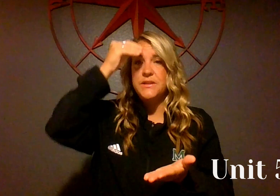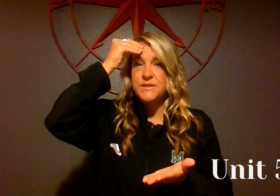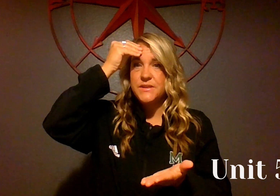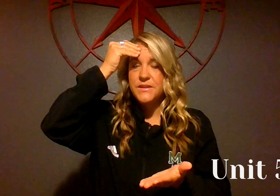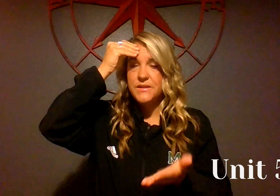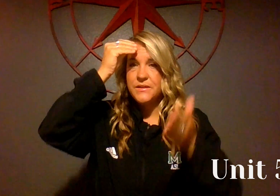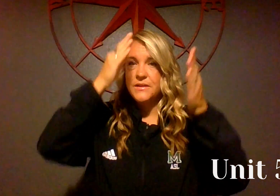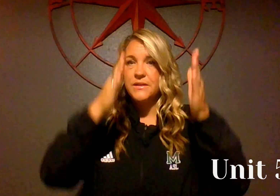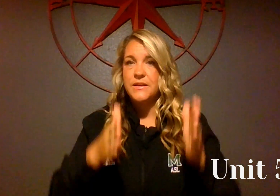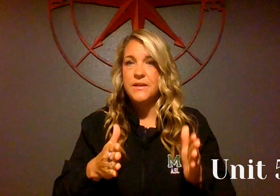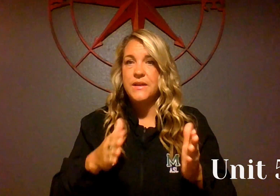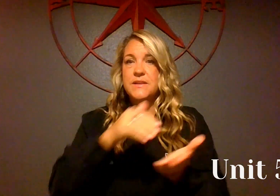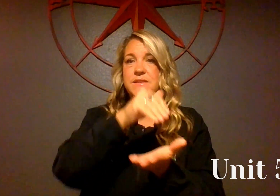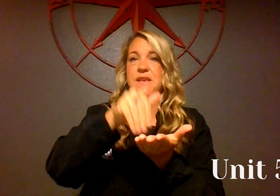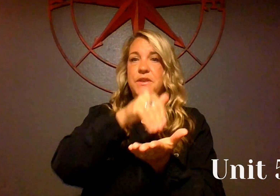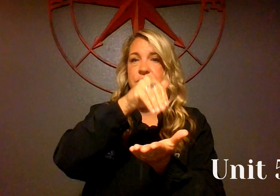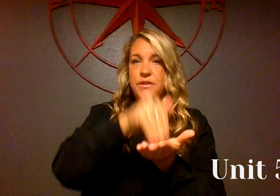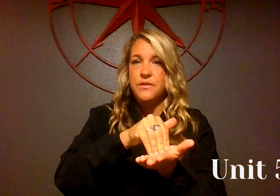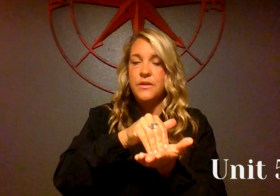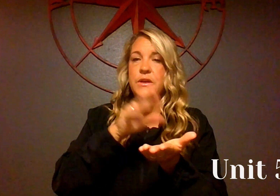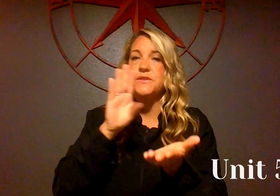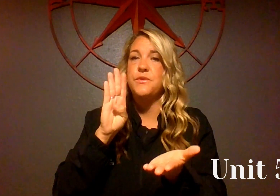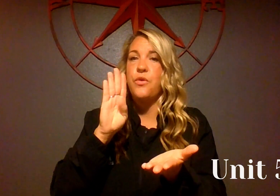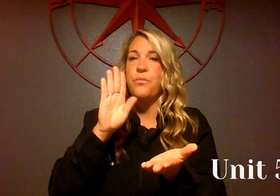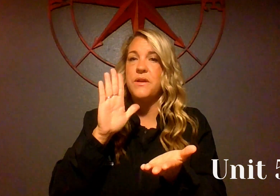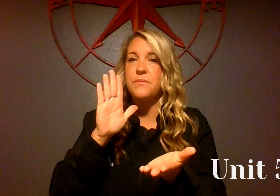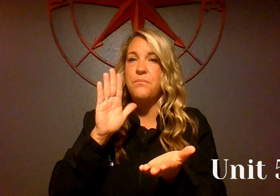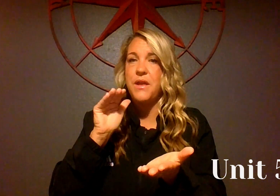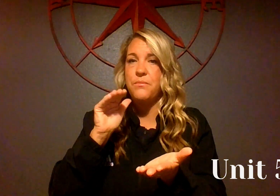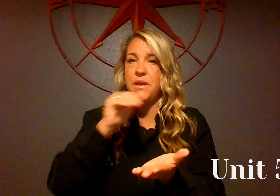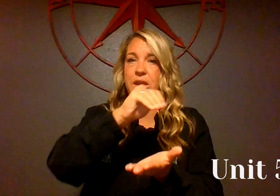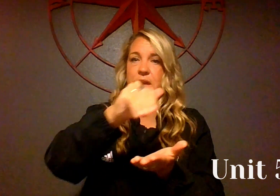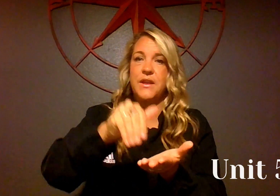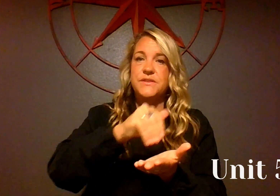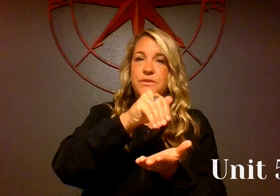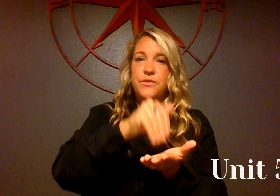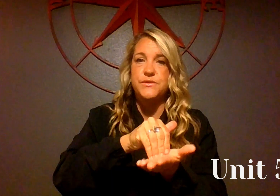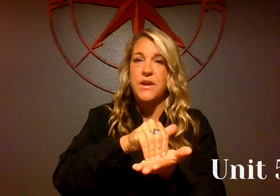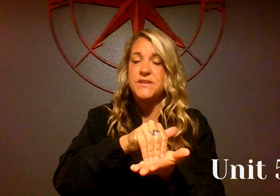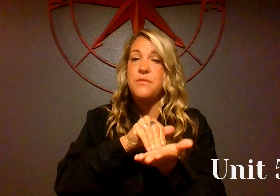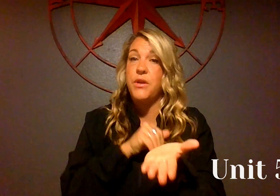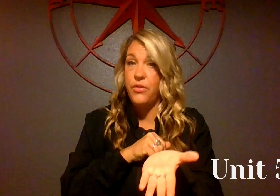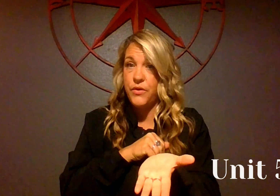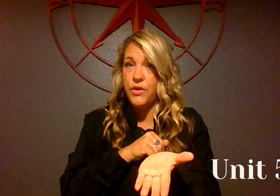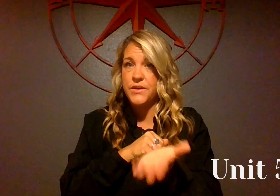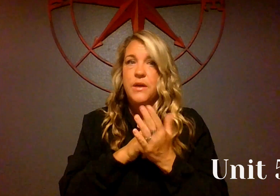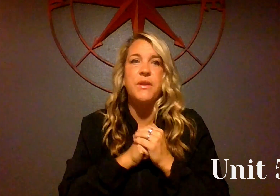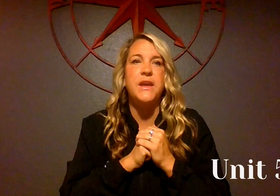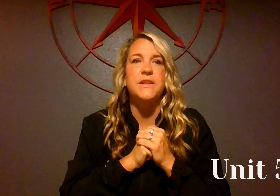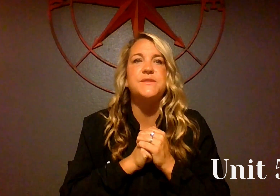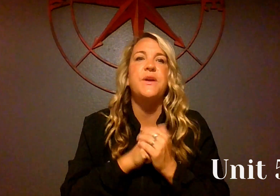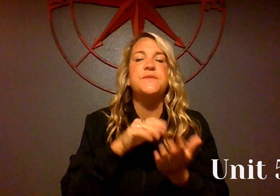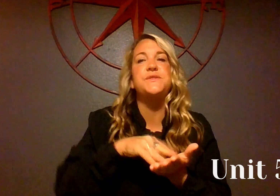Student center. So an open bent B and it circles right to the middle of your non-dominant hand. So we have